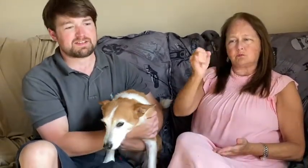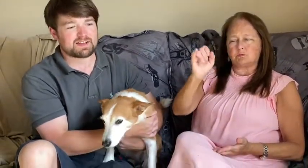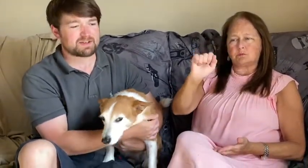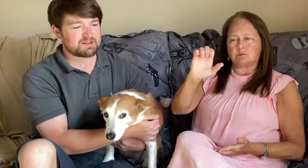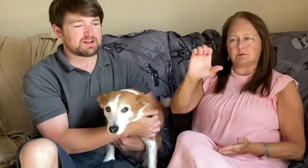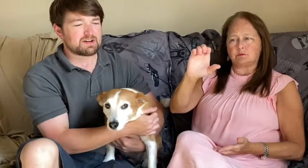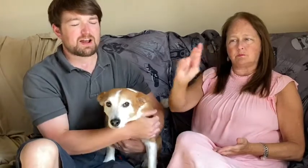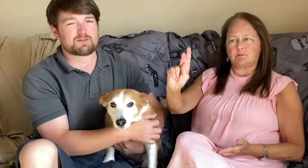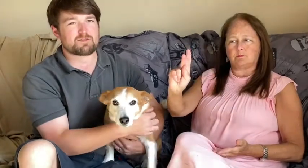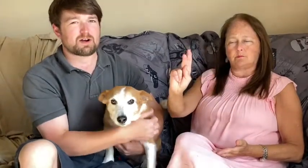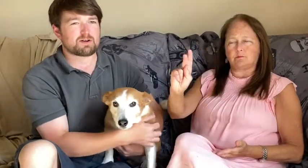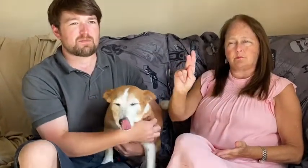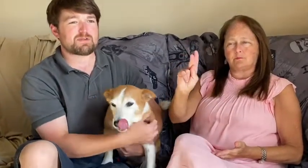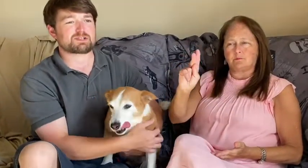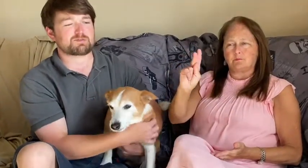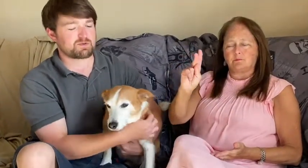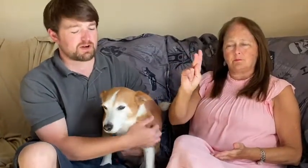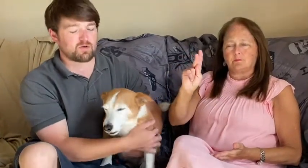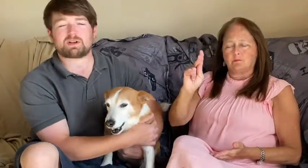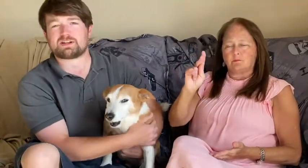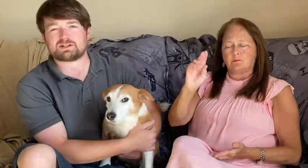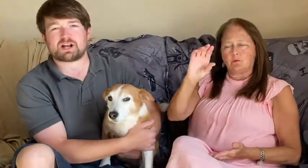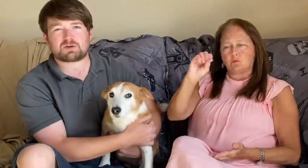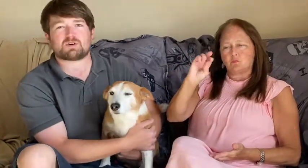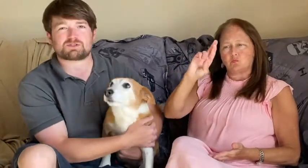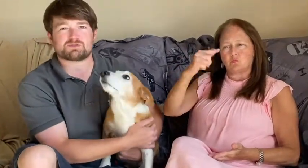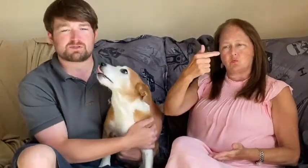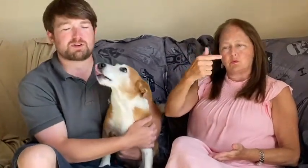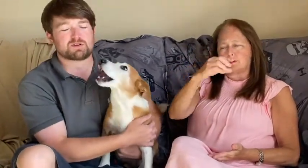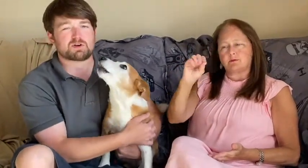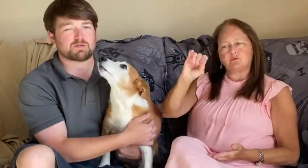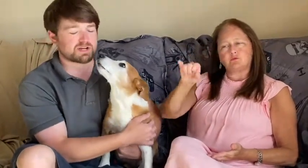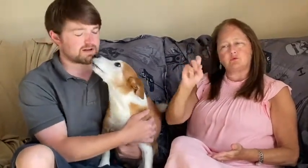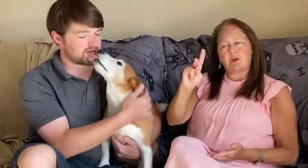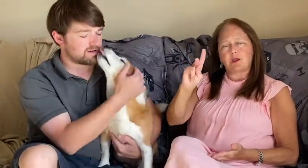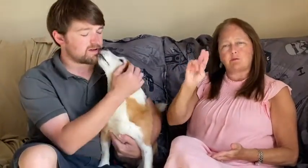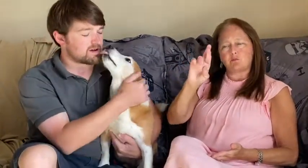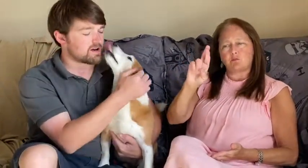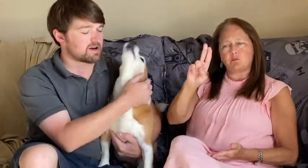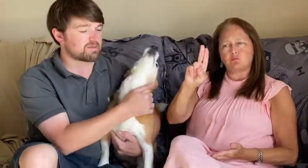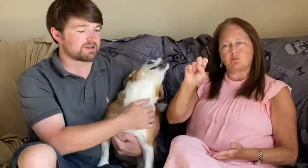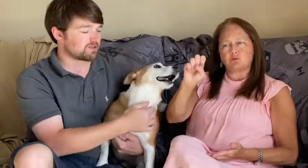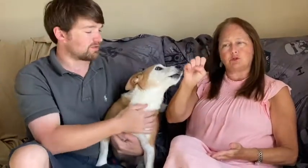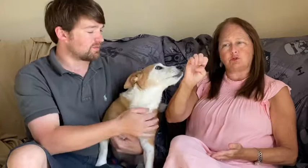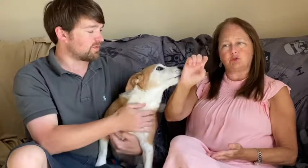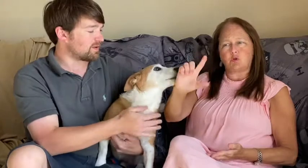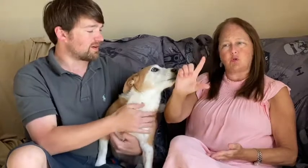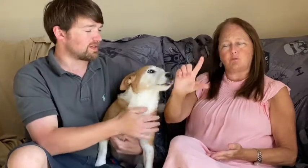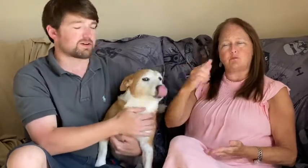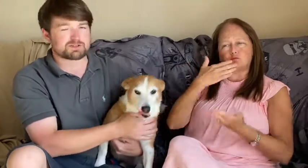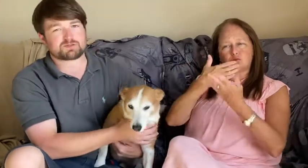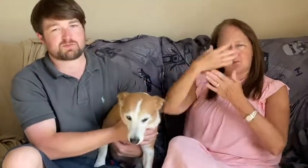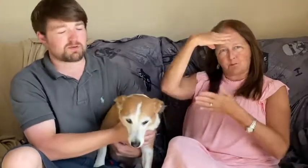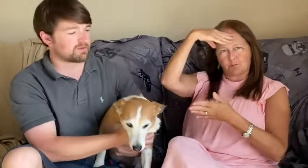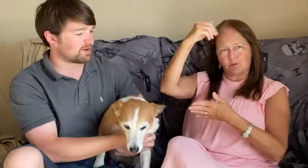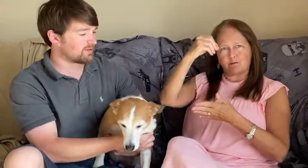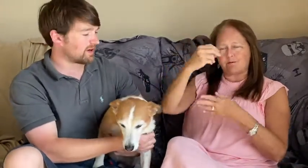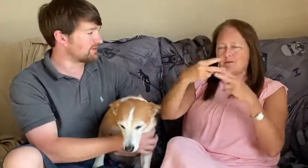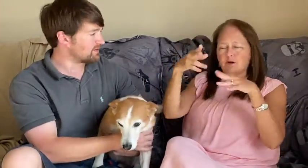C-O-J-A-C-K. Kind of a mix between a Corgi and a Jack Russell, so we call him Kojak. He's a good little boy. He's also spoiled, very rotten too,